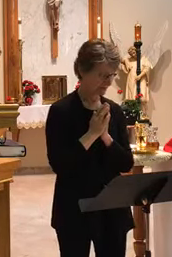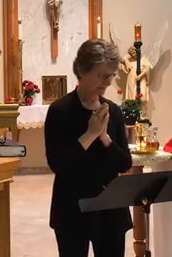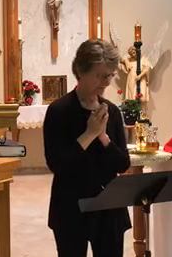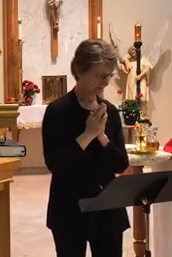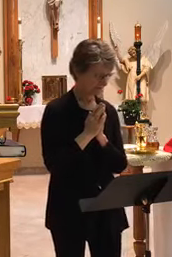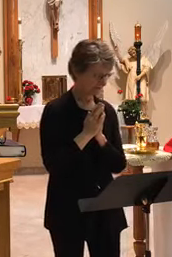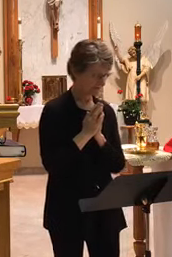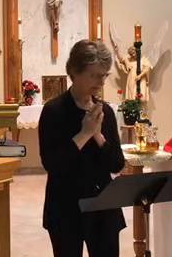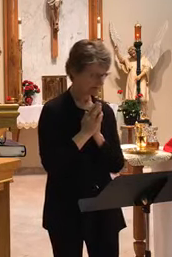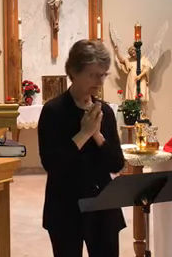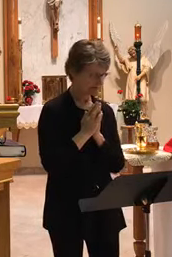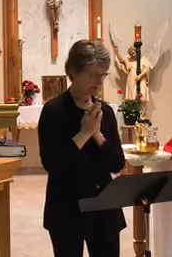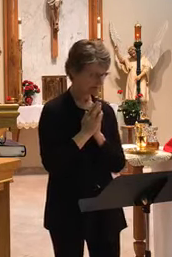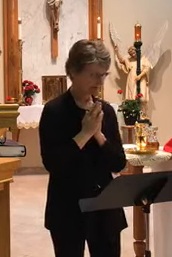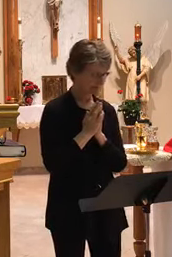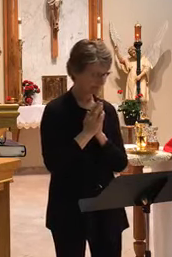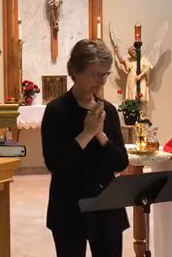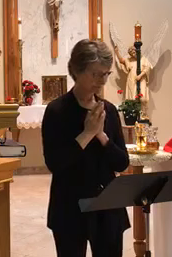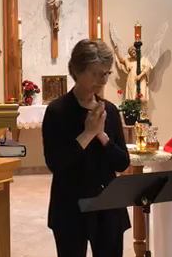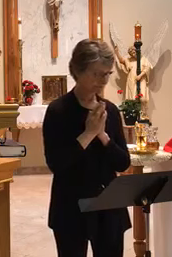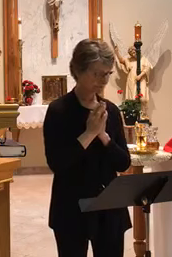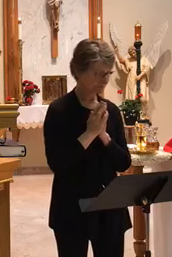earth.